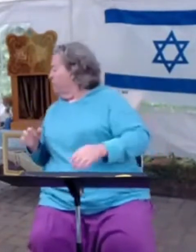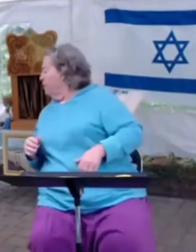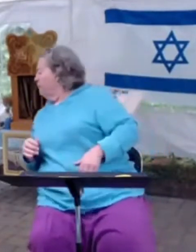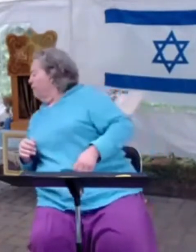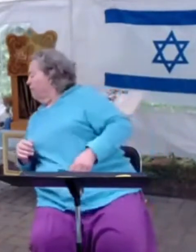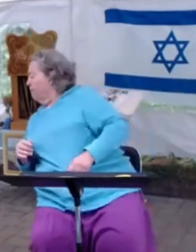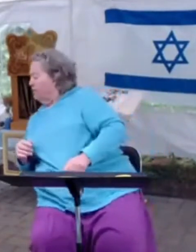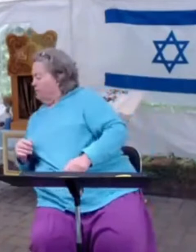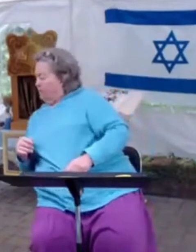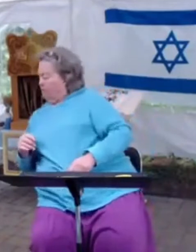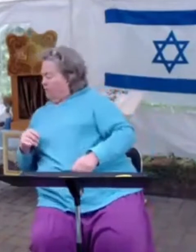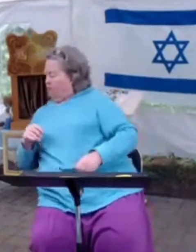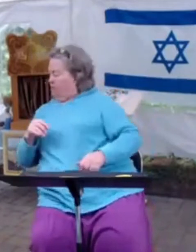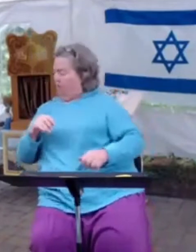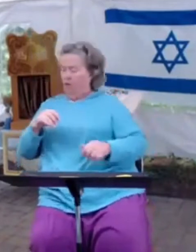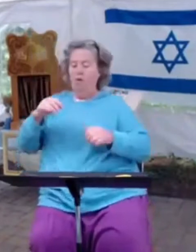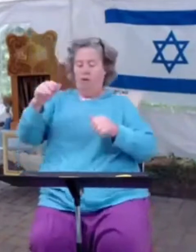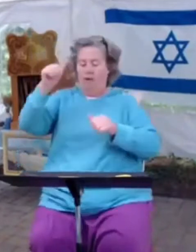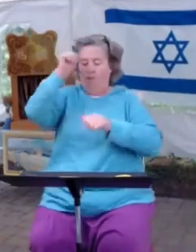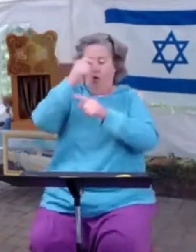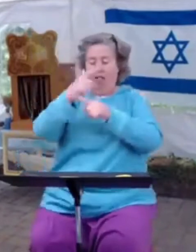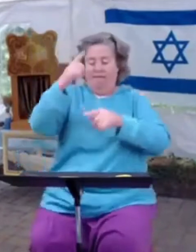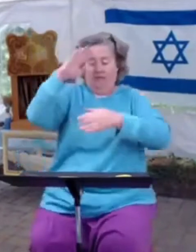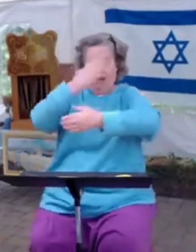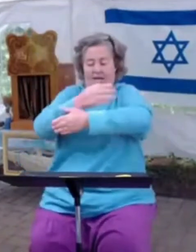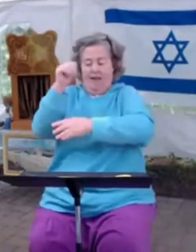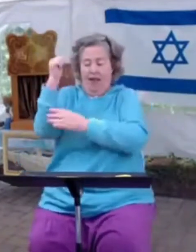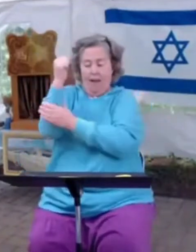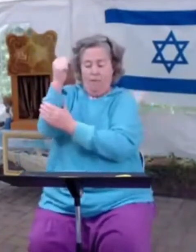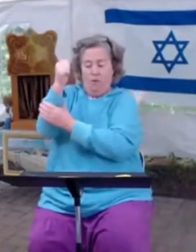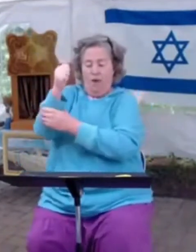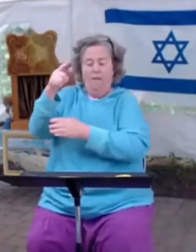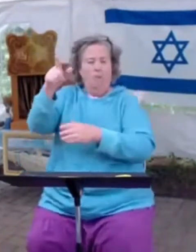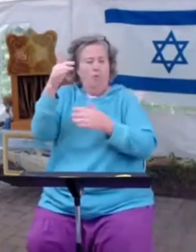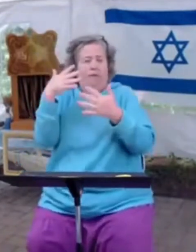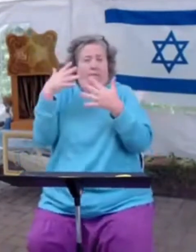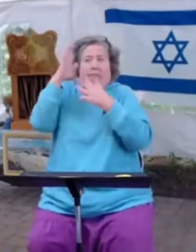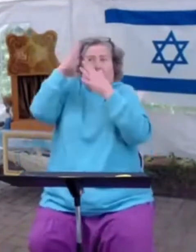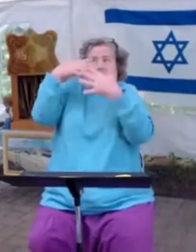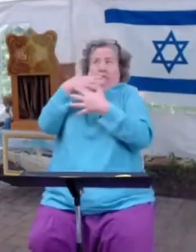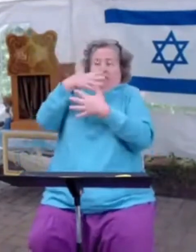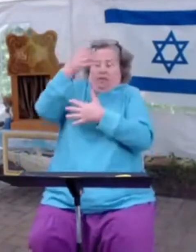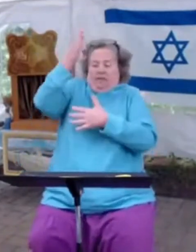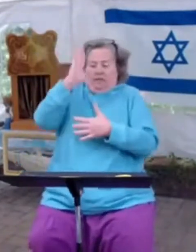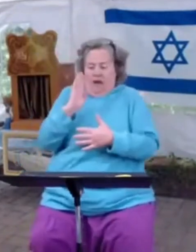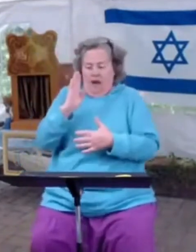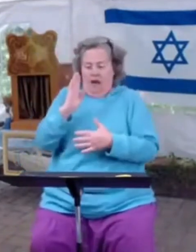So here is the thing. What I'm talking about is